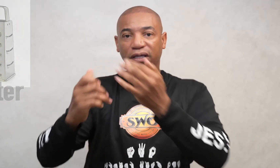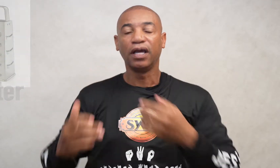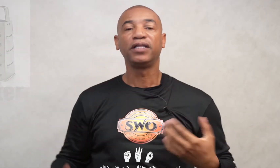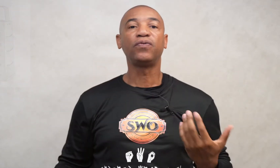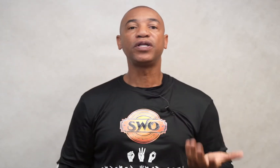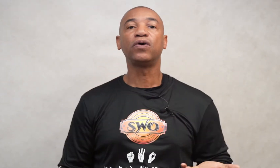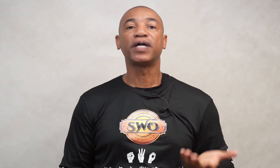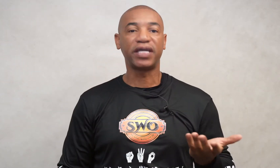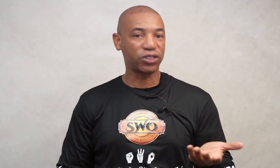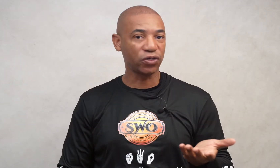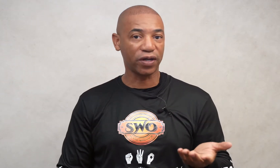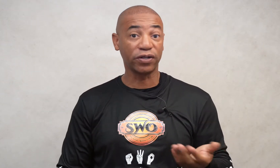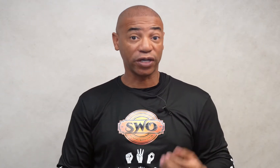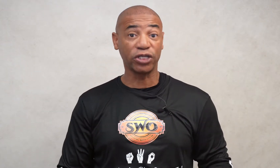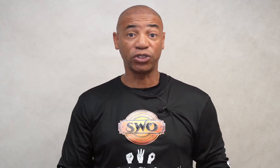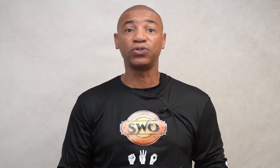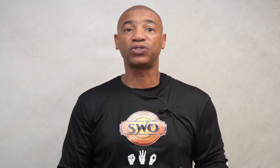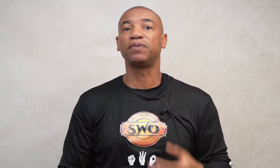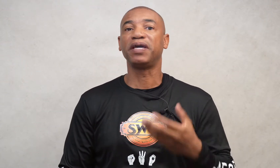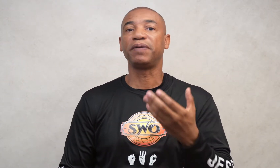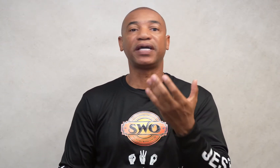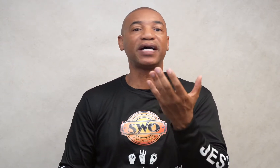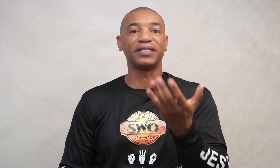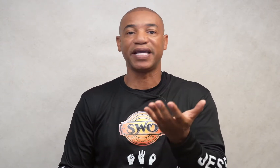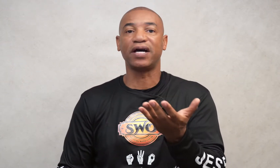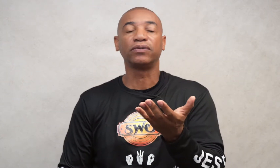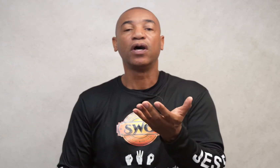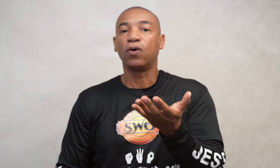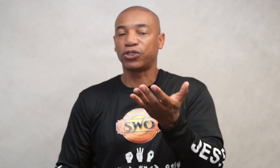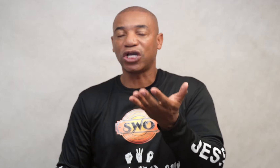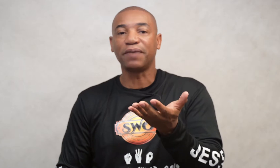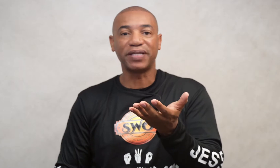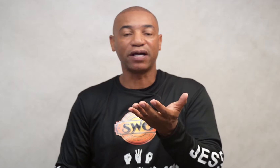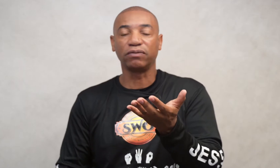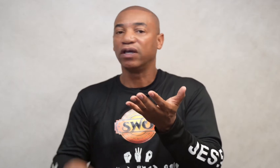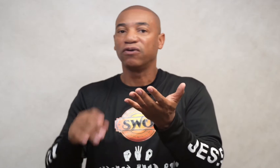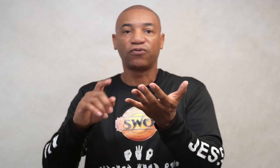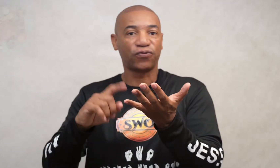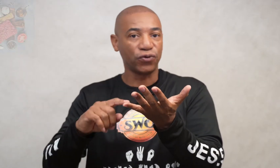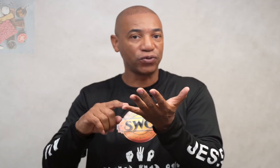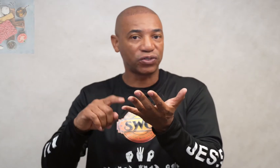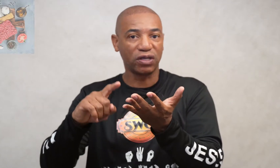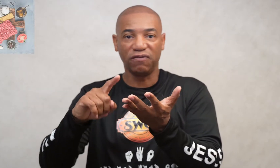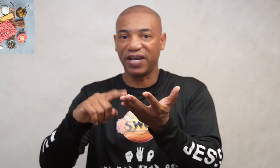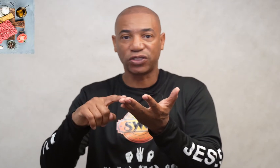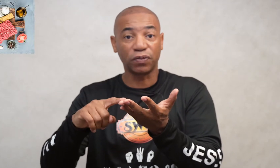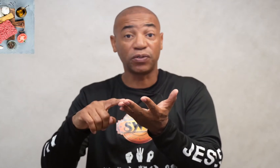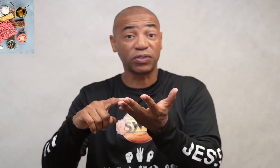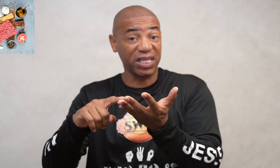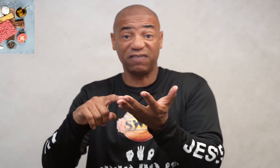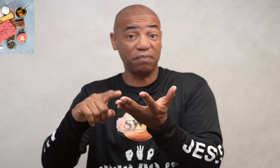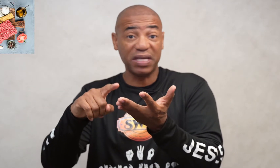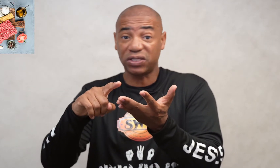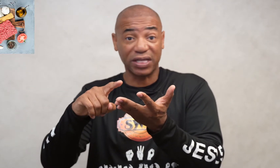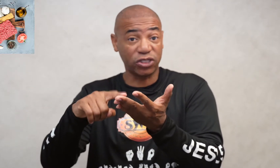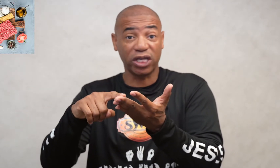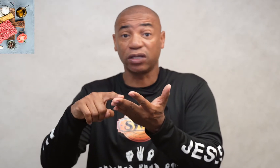Now we know a kitchen grater is used to maybe cut down or chop down fruits, vegetables, even meats like chicken or